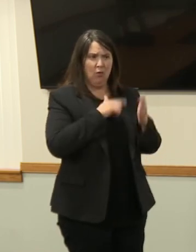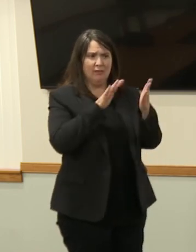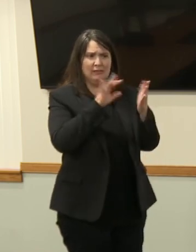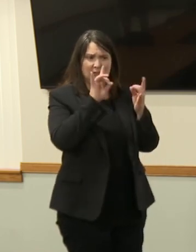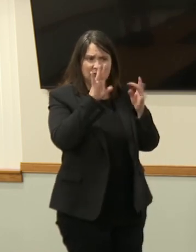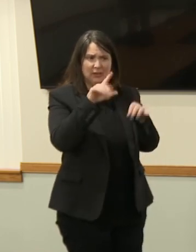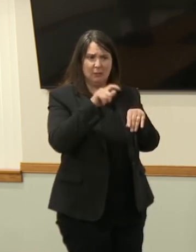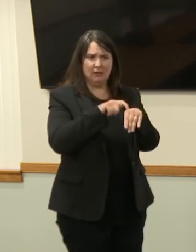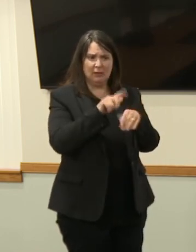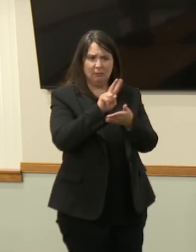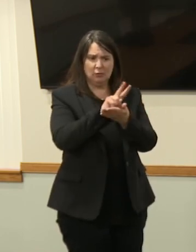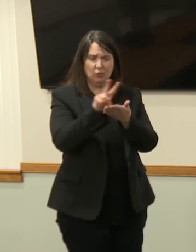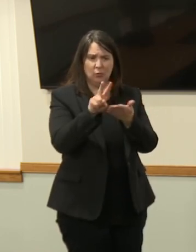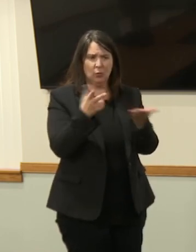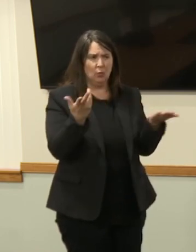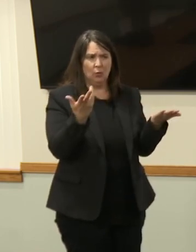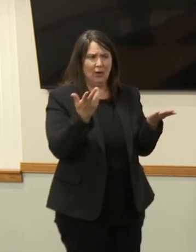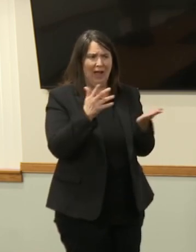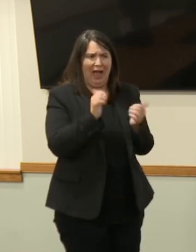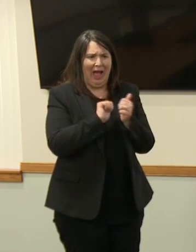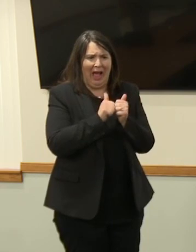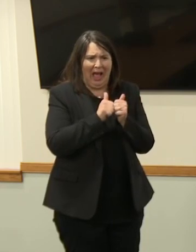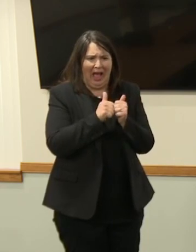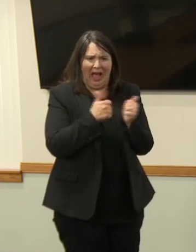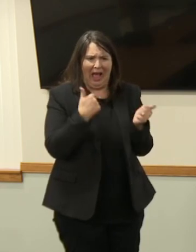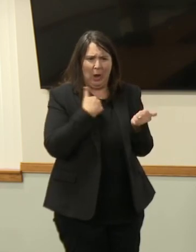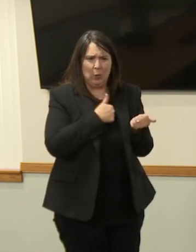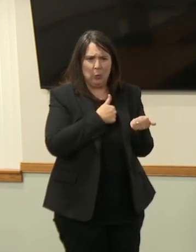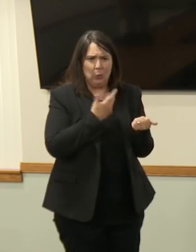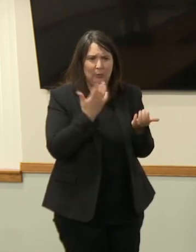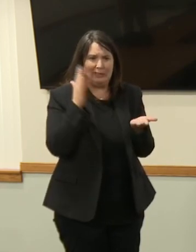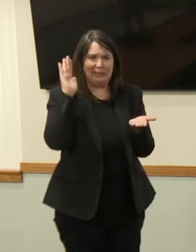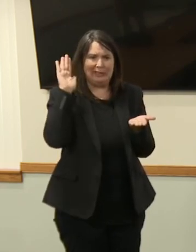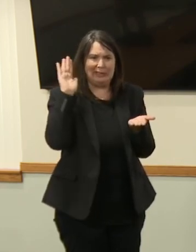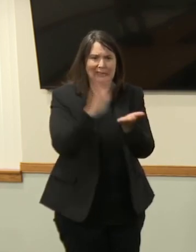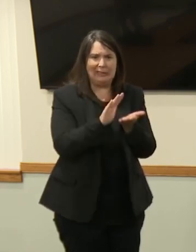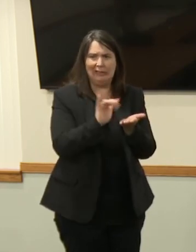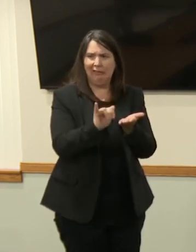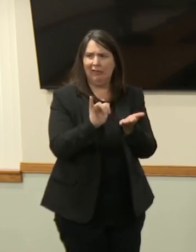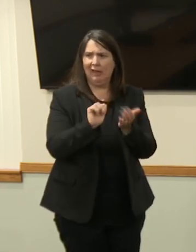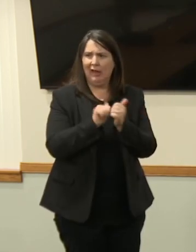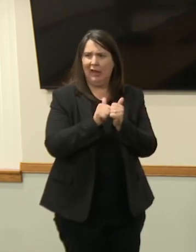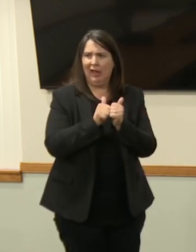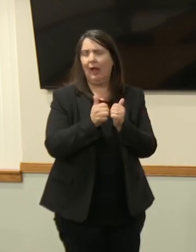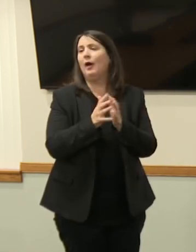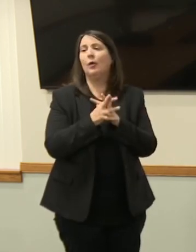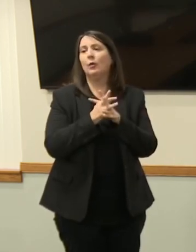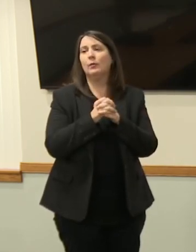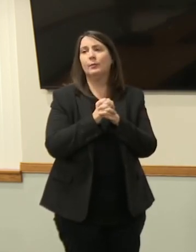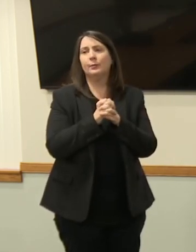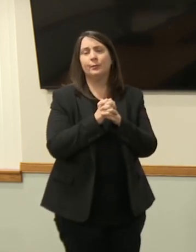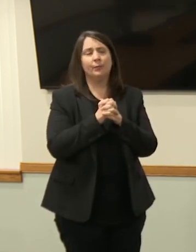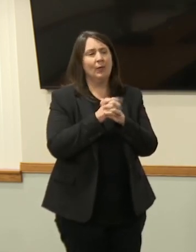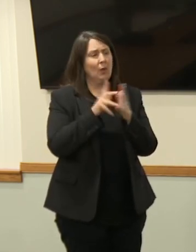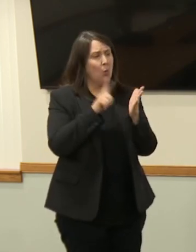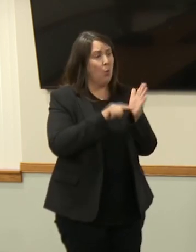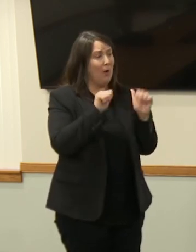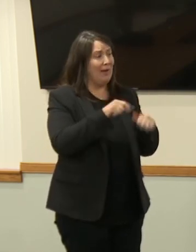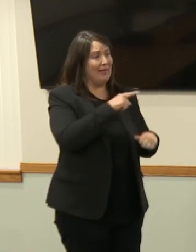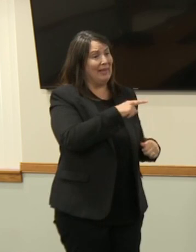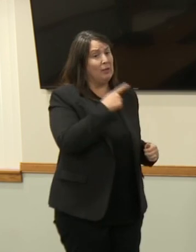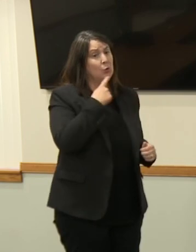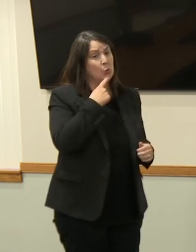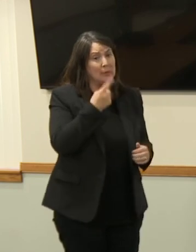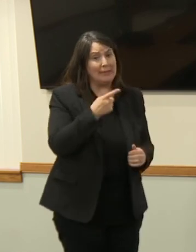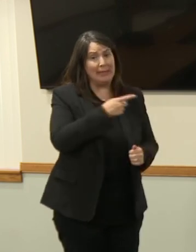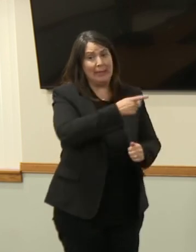the bone that you could throw to residents here? What do we need